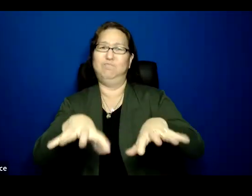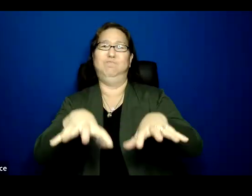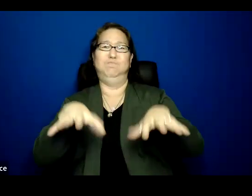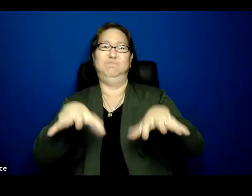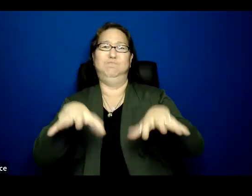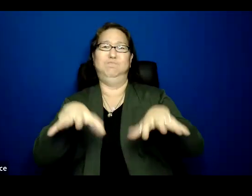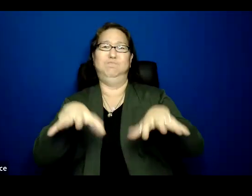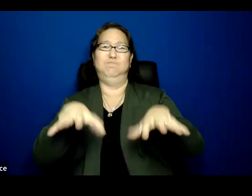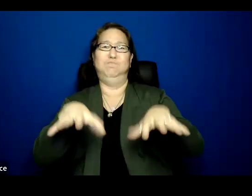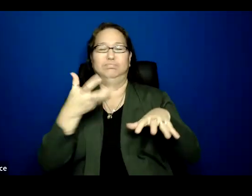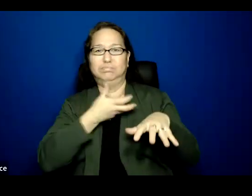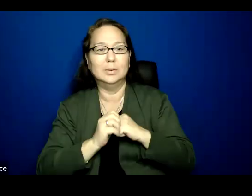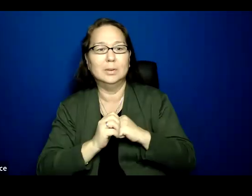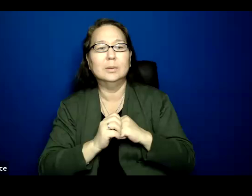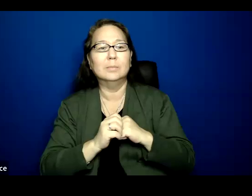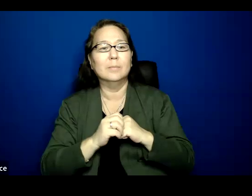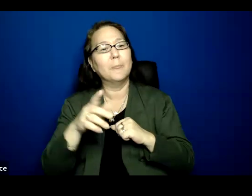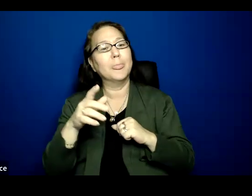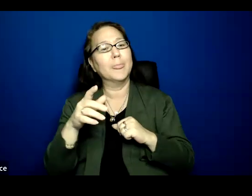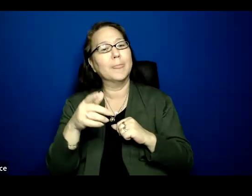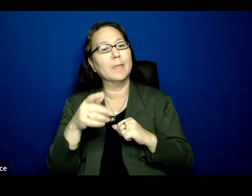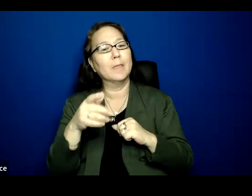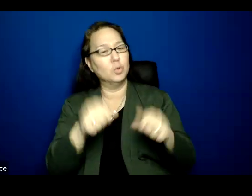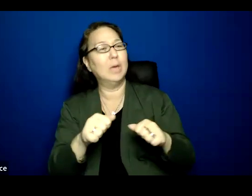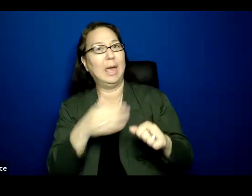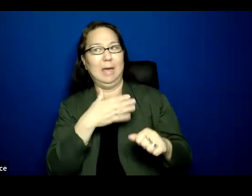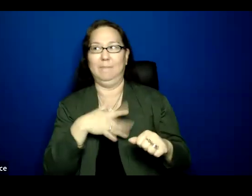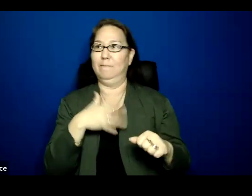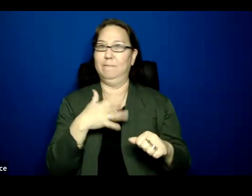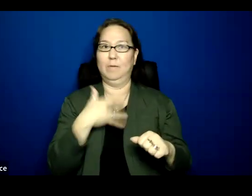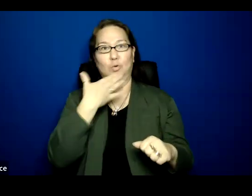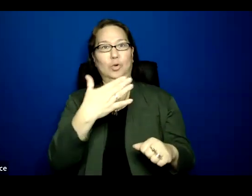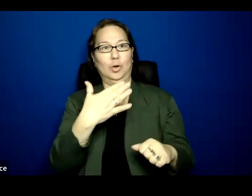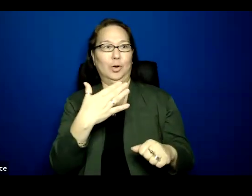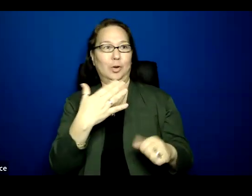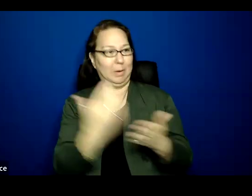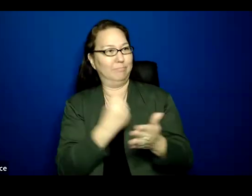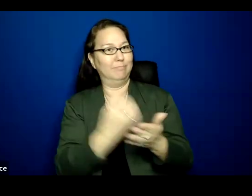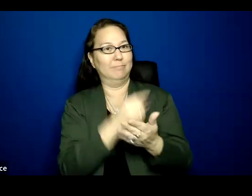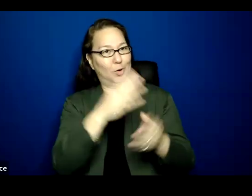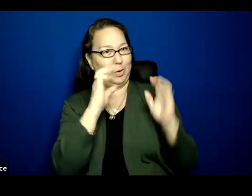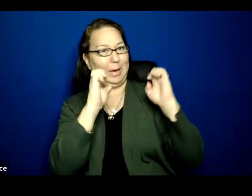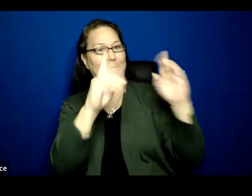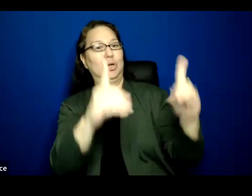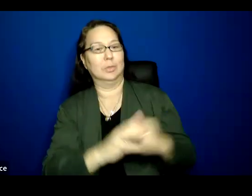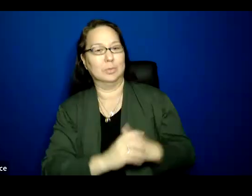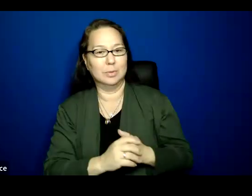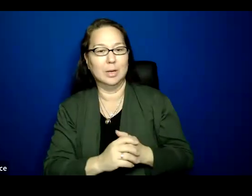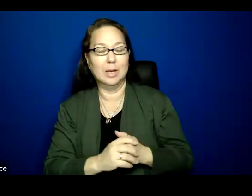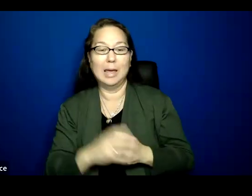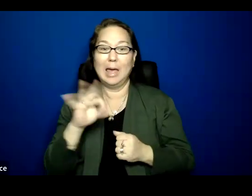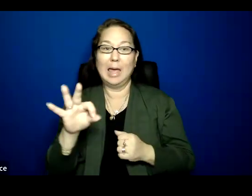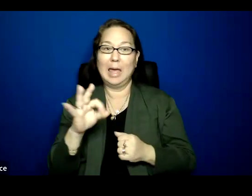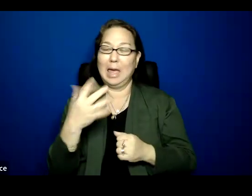further your education. Has anyone truly considered the impact this plan has on the staff and students? If the goal is to eliminate empty seats,